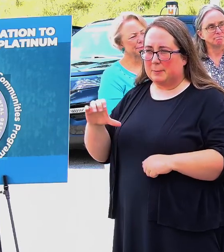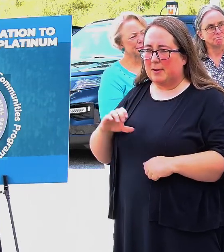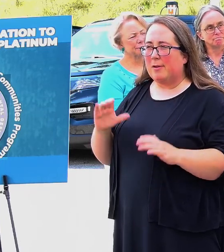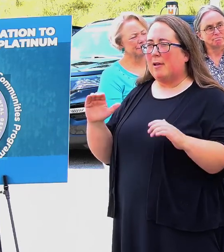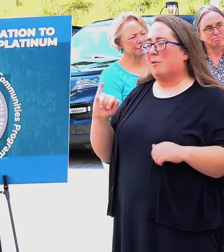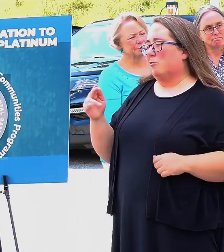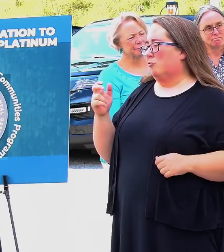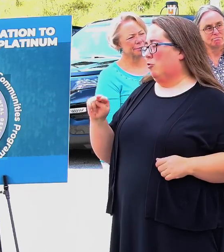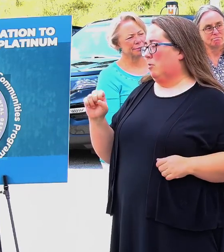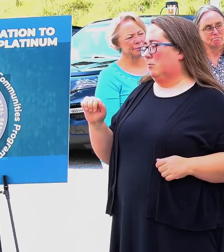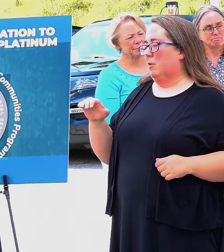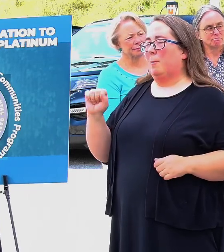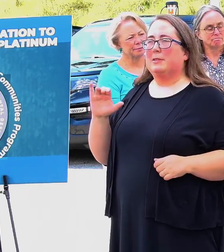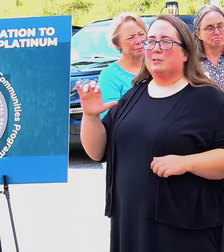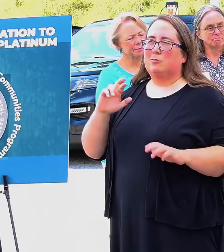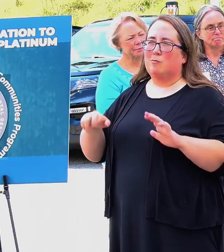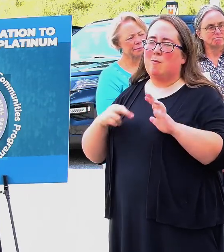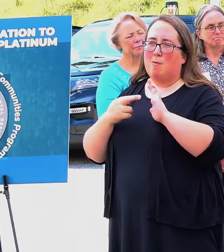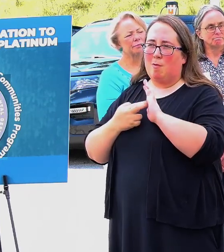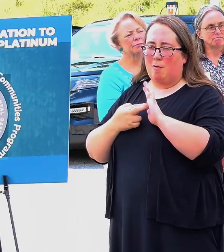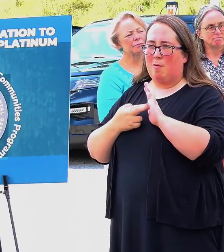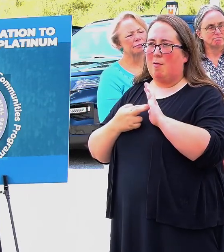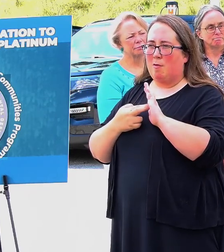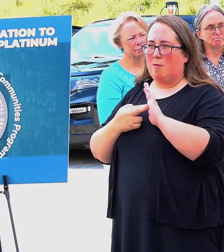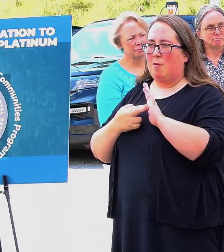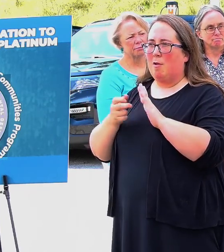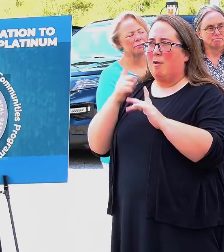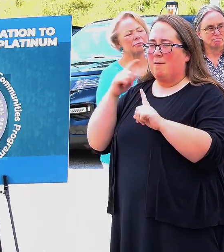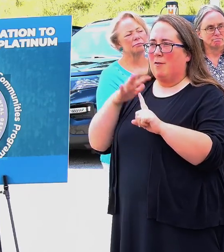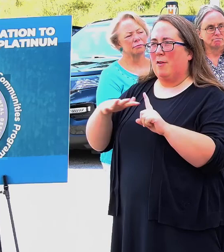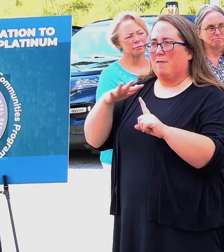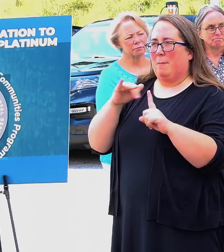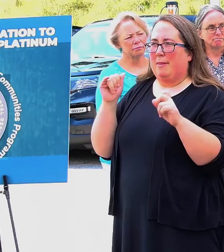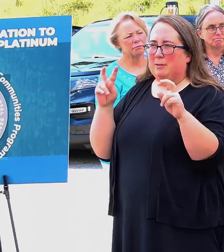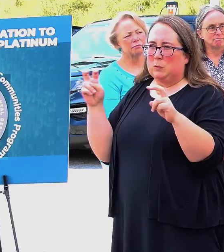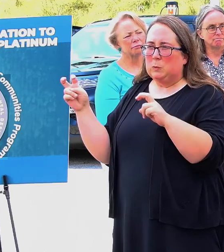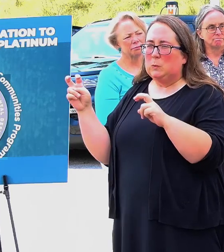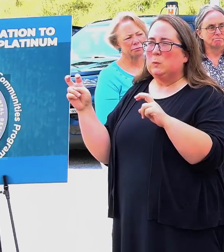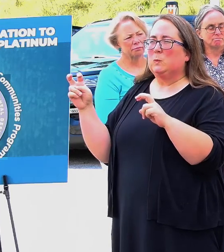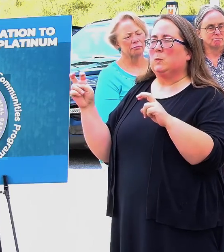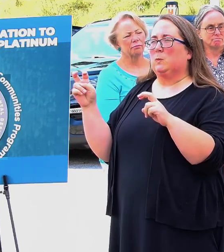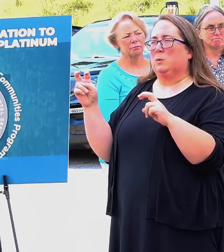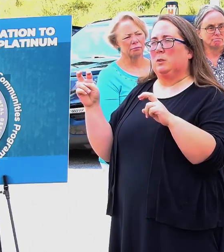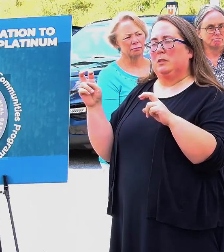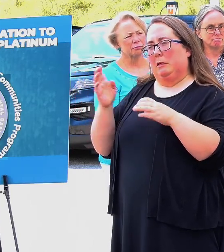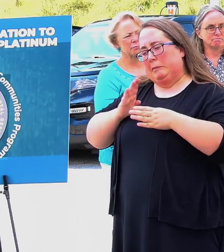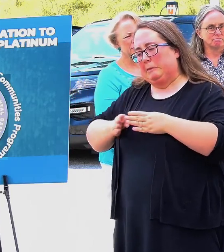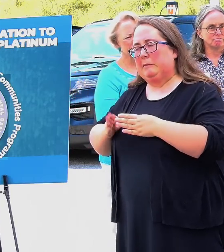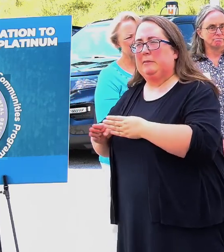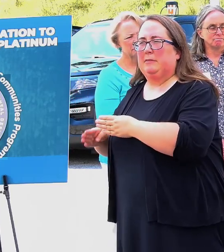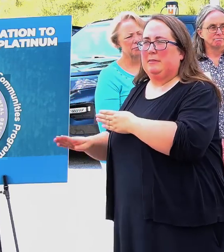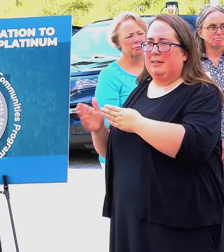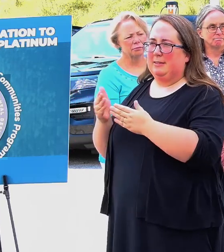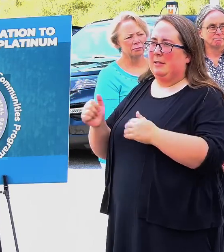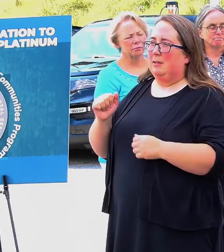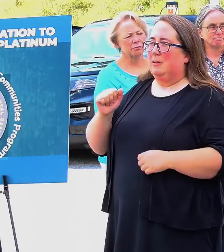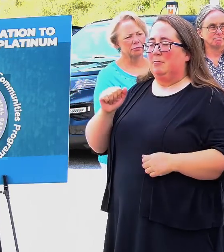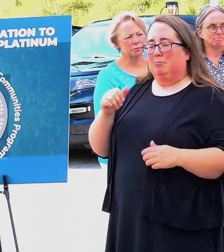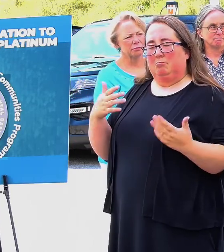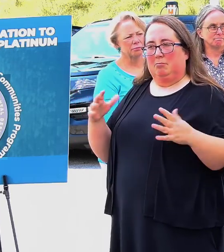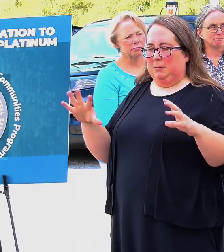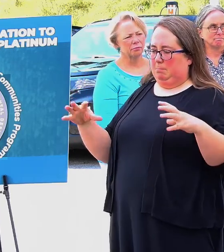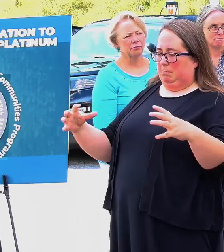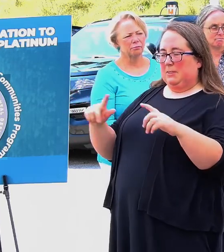John Sarbanes, his role in regards to the environmental issues and getting things accomplished. It has been